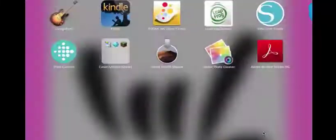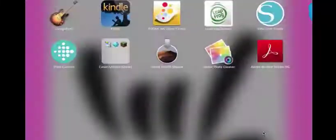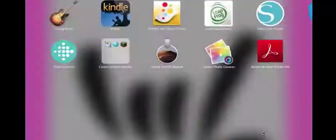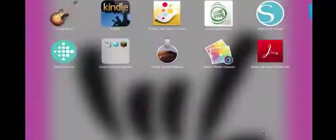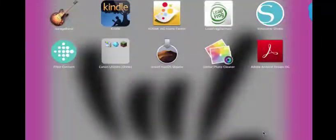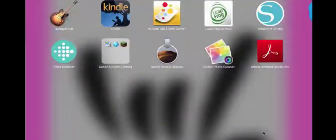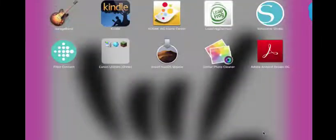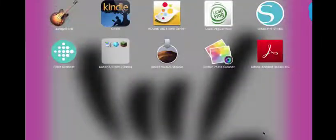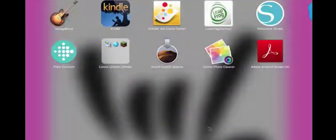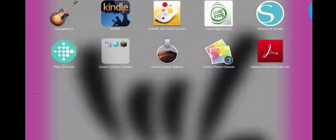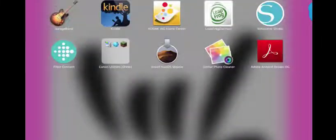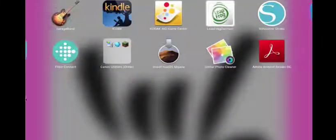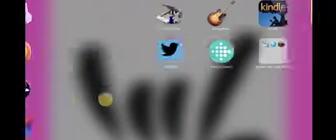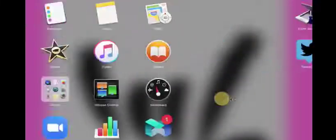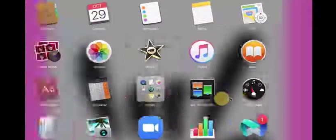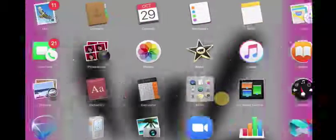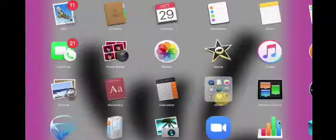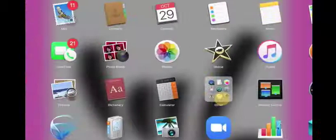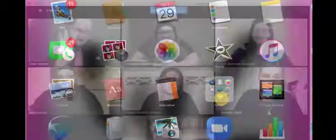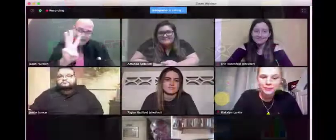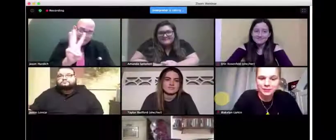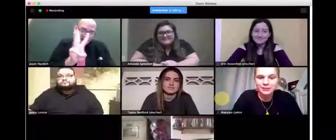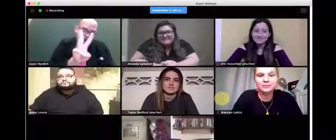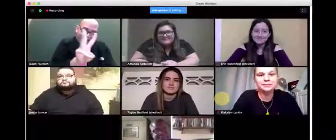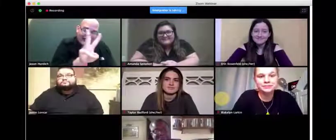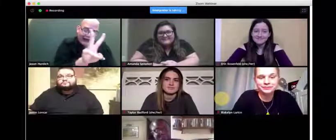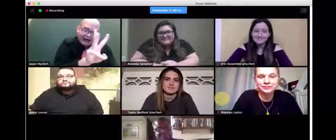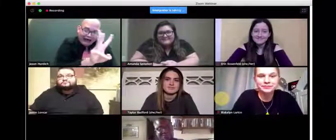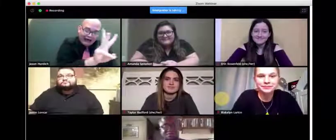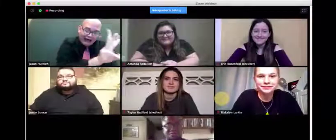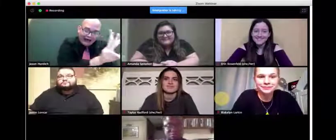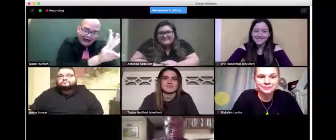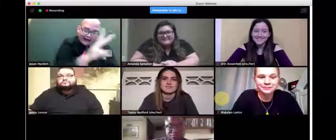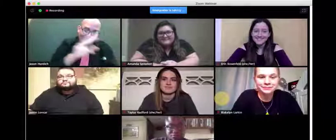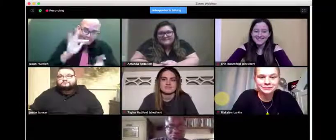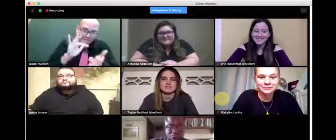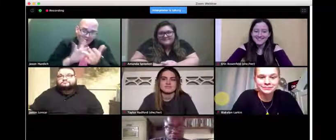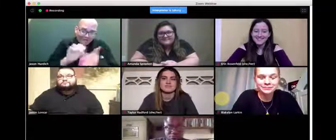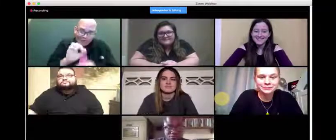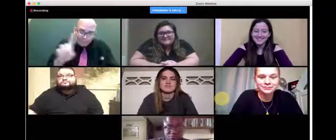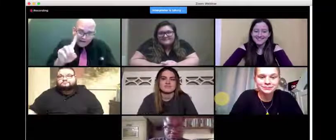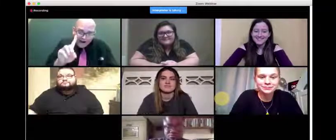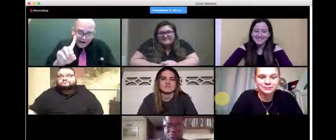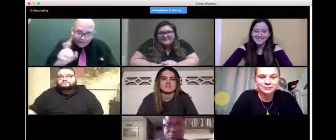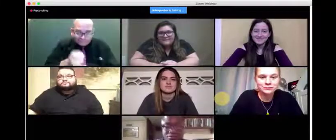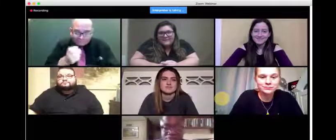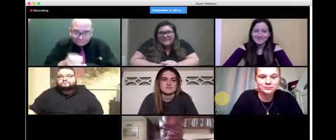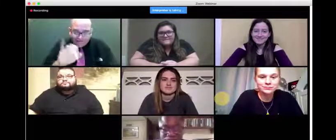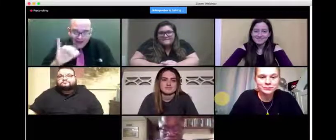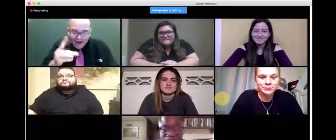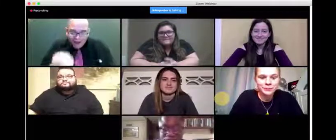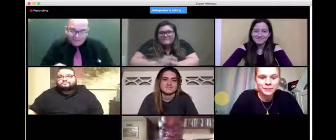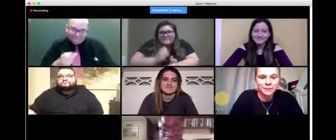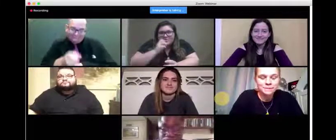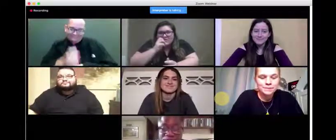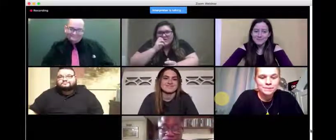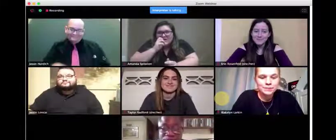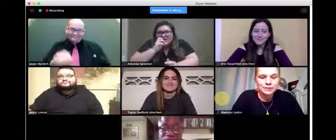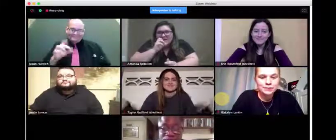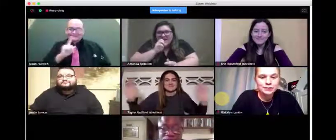west, and the middle ground, Idaho. So thank you all really for your time,